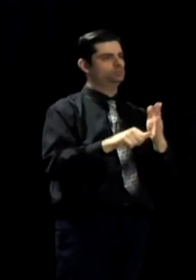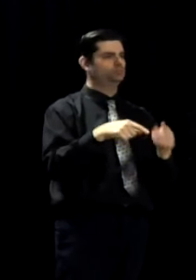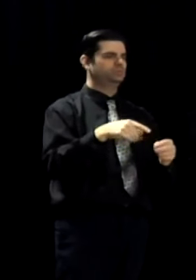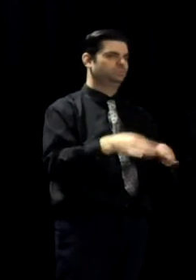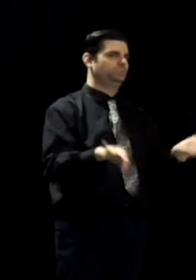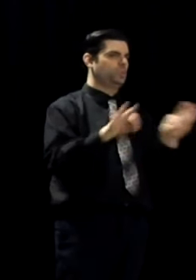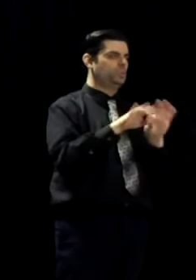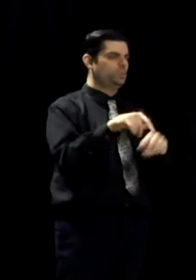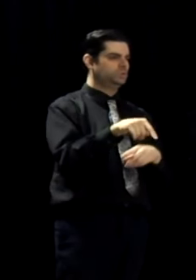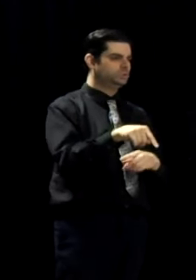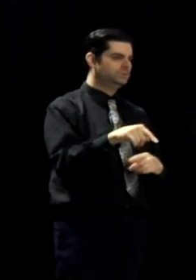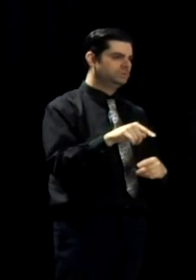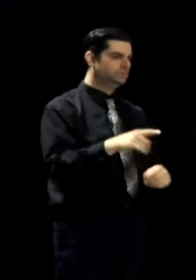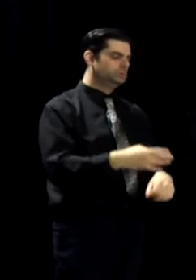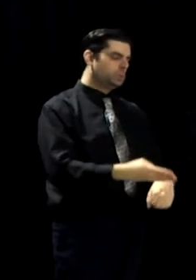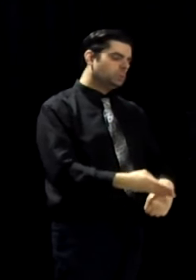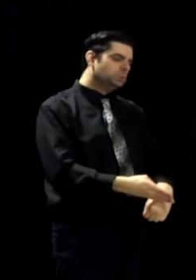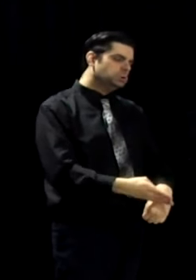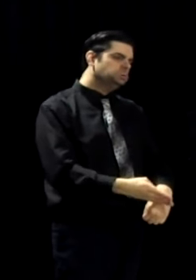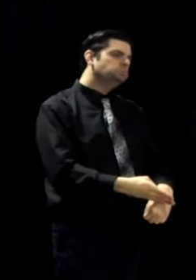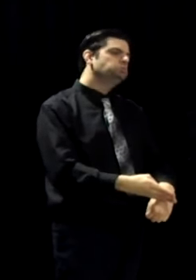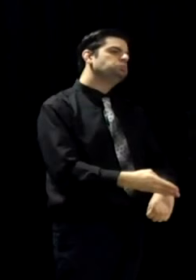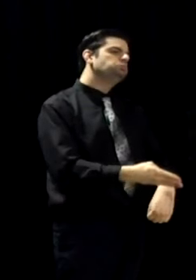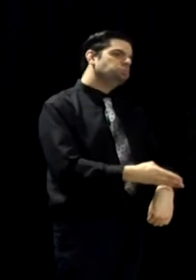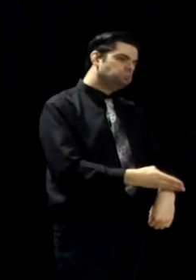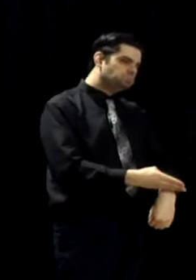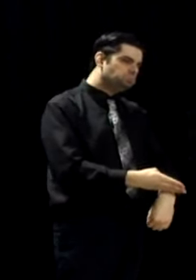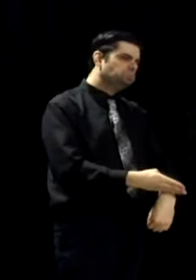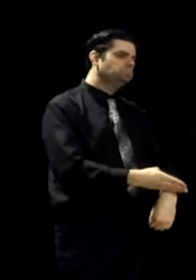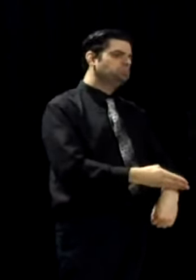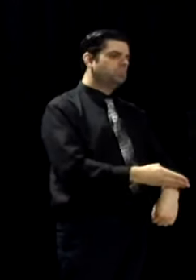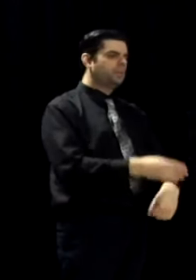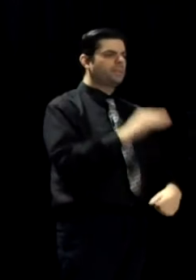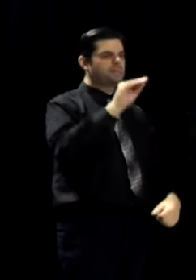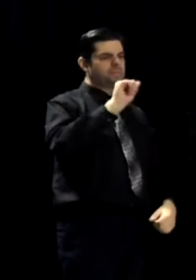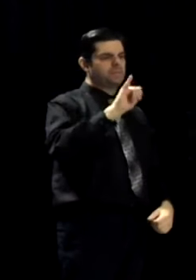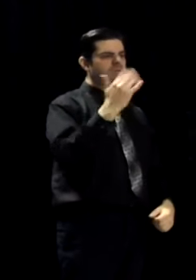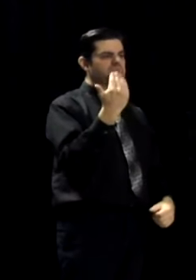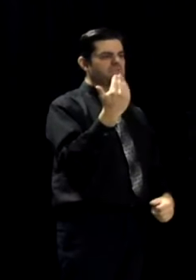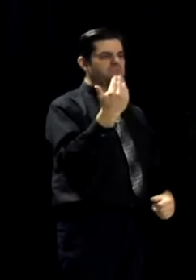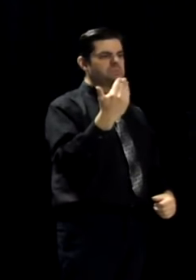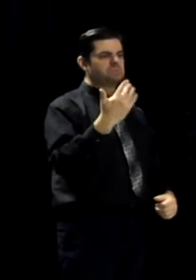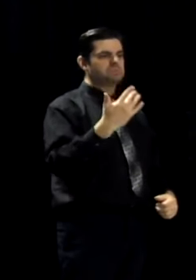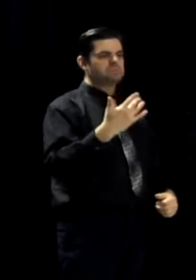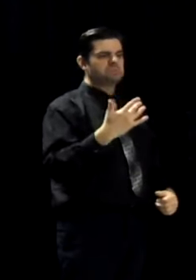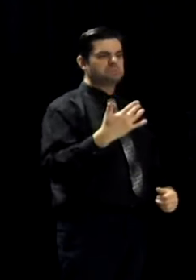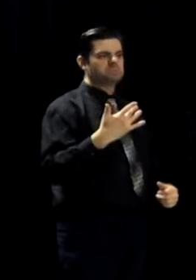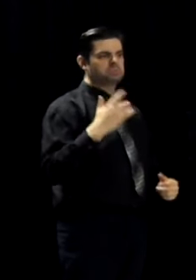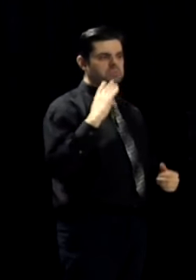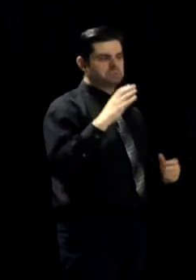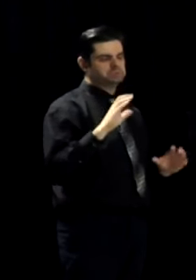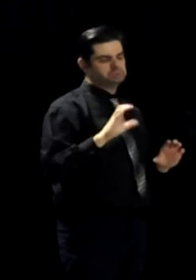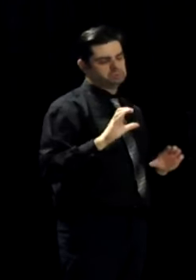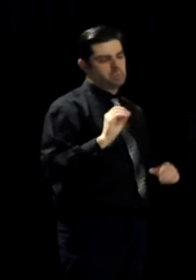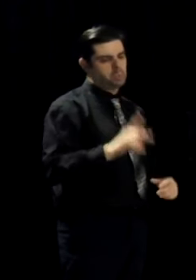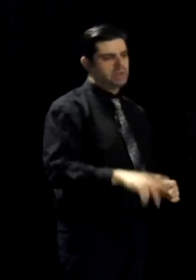getting there. I think we'll be there, if not close. Also, with testing, when I was driving here, I saw that at